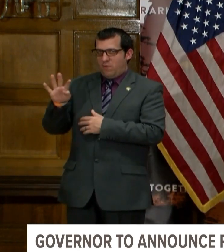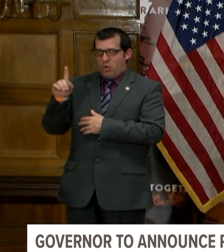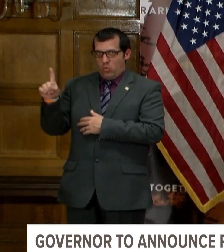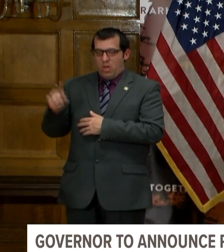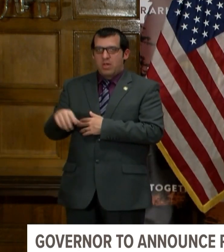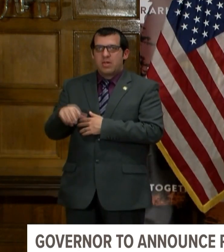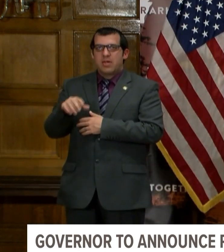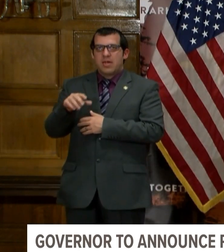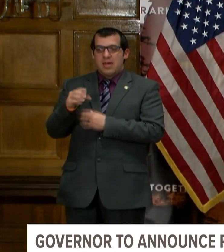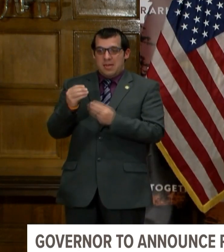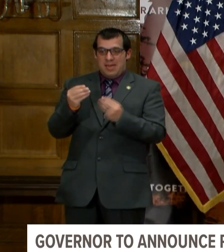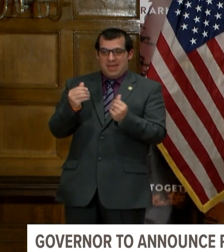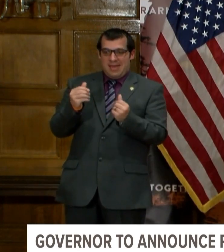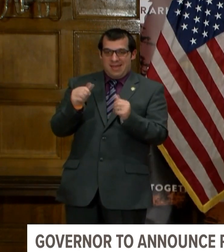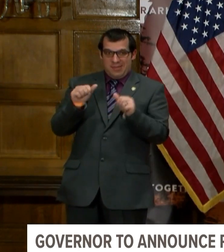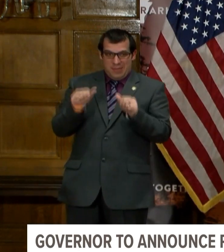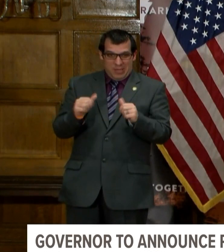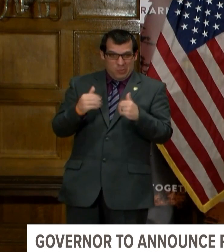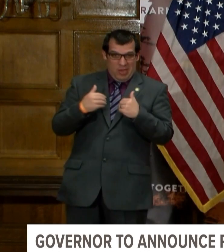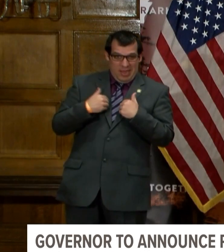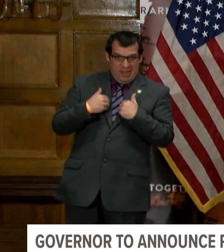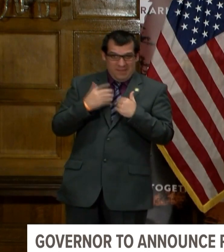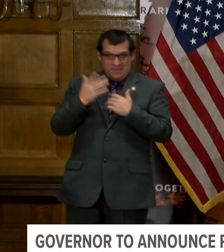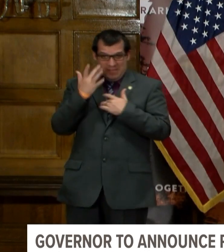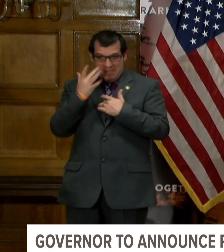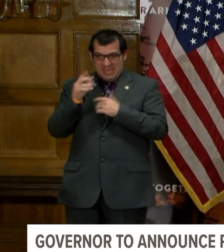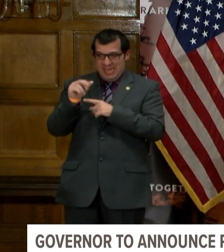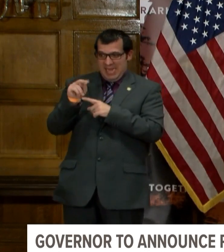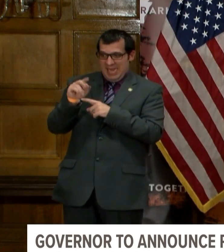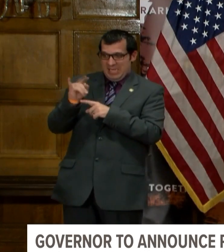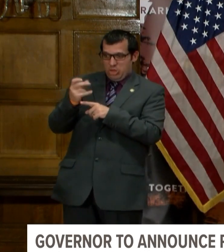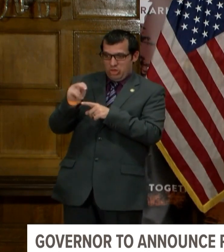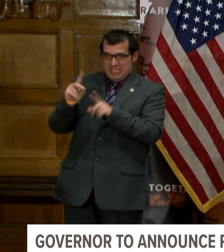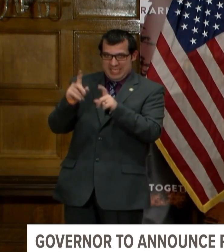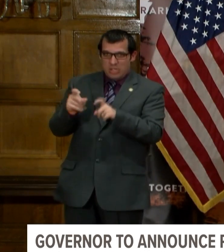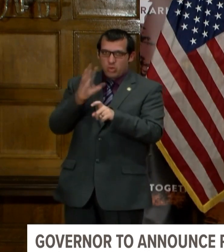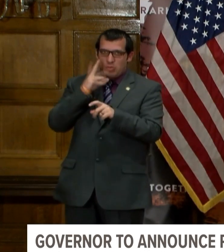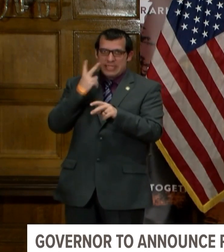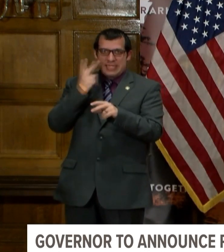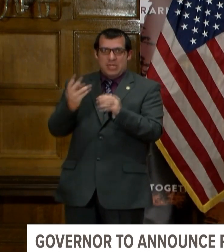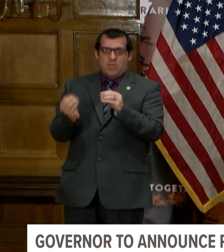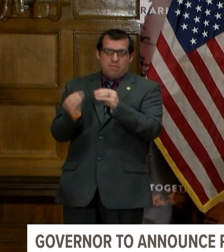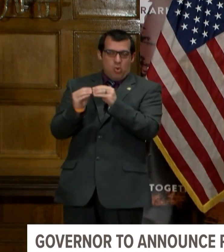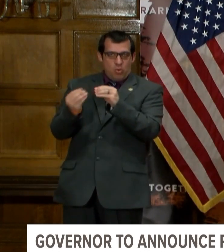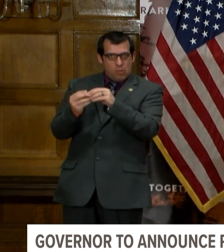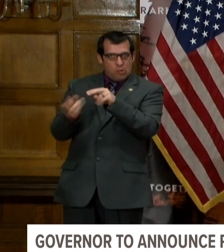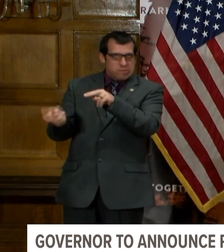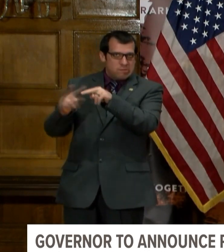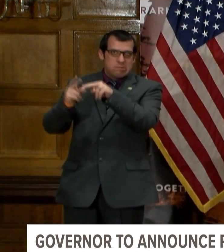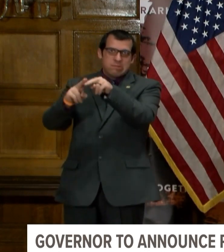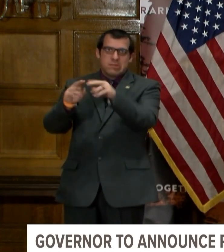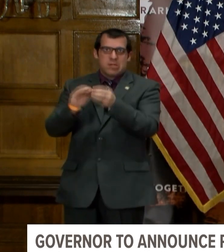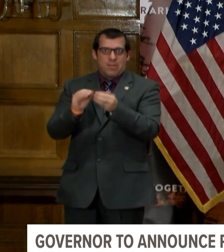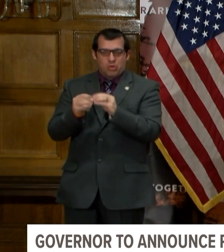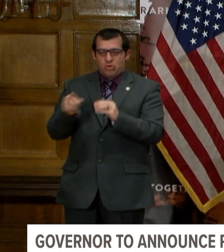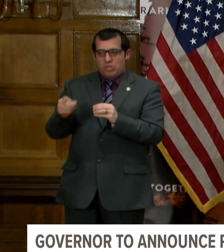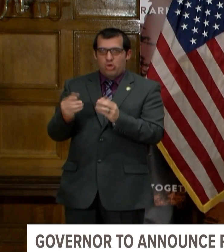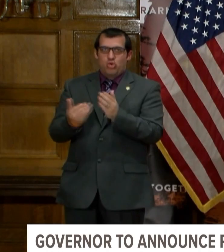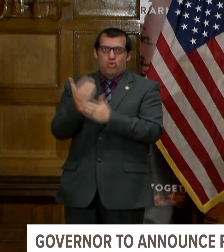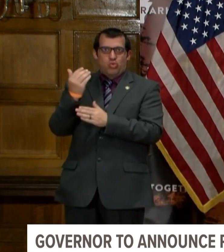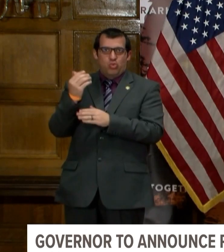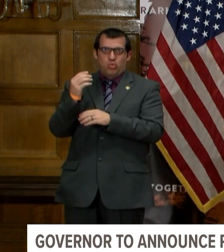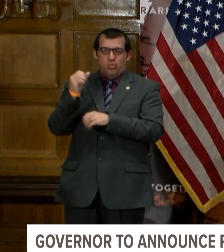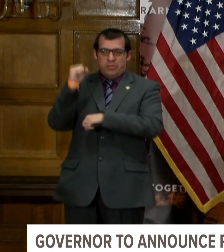And antigen testing, and you're going to see increased utilization of this and new higher numbers on this. It's a new record